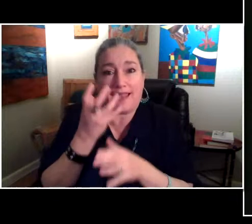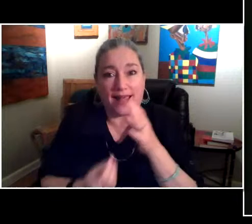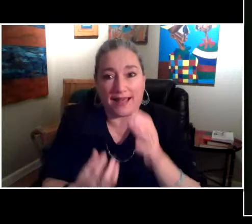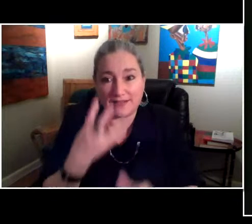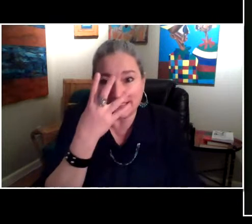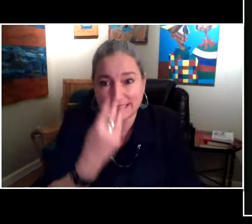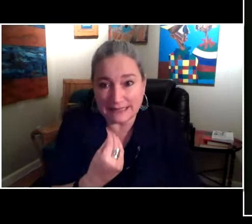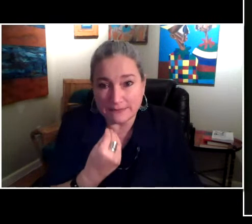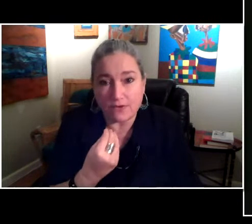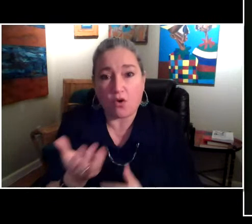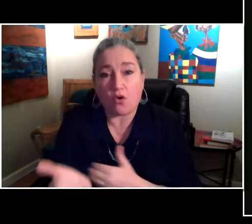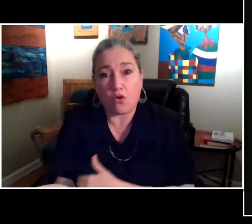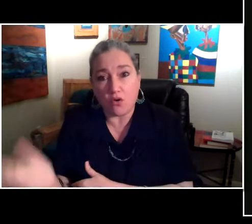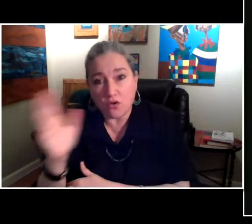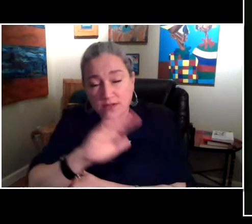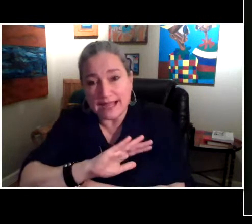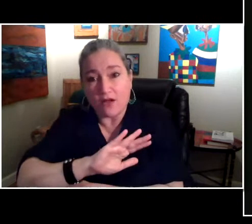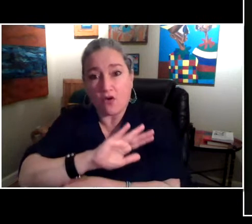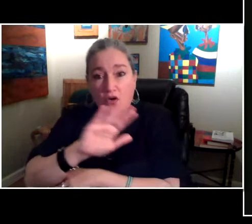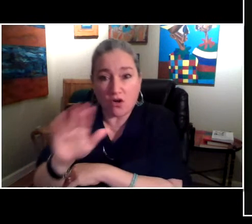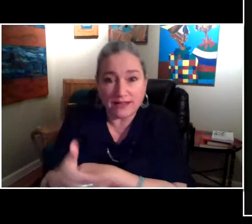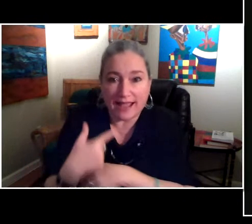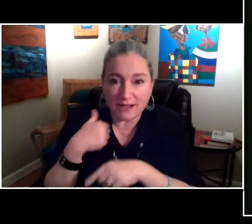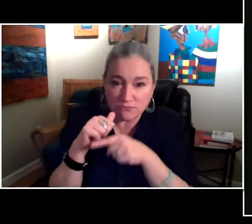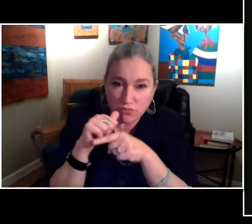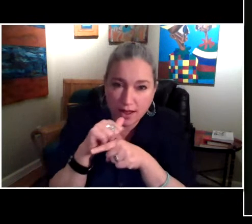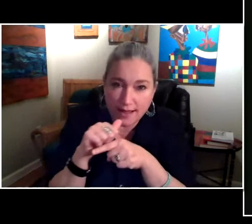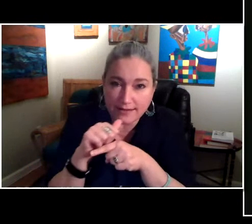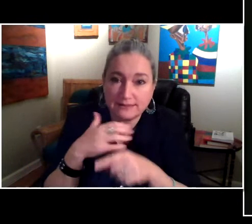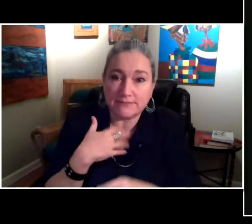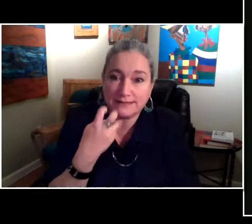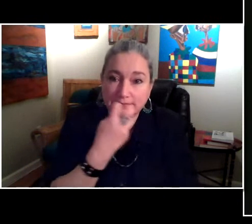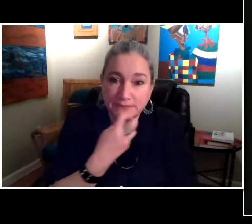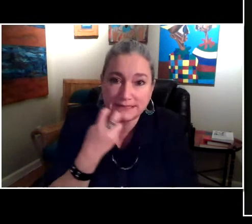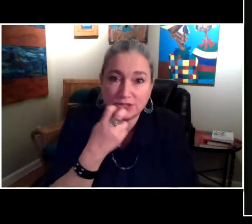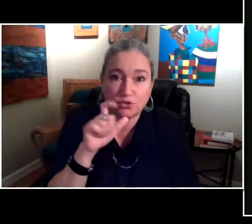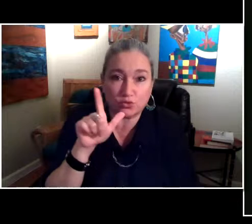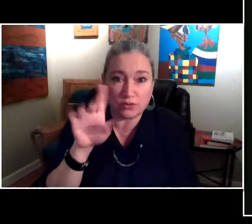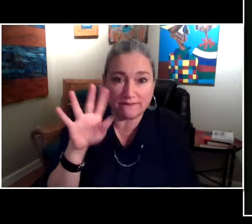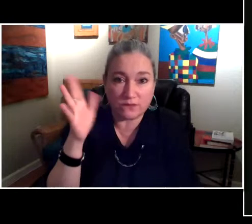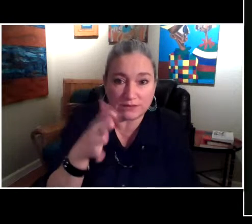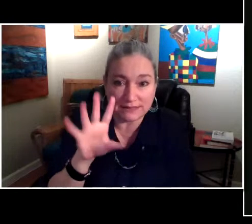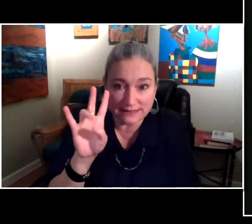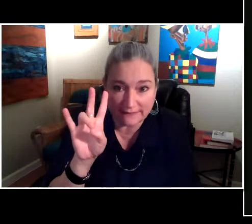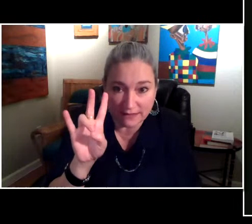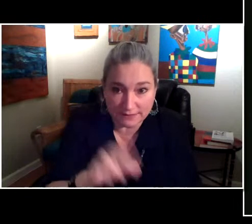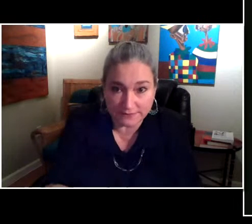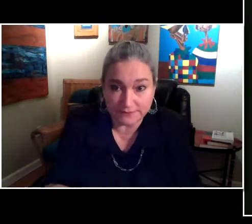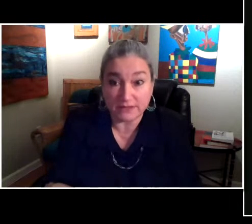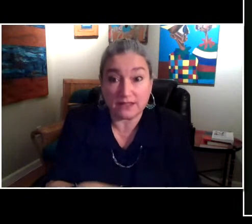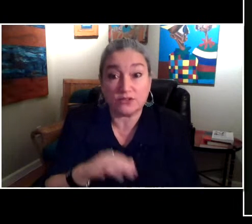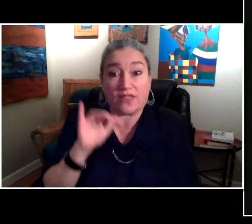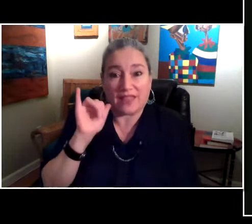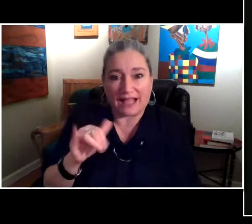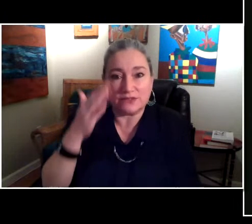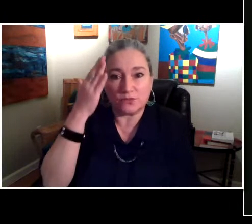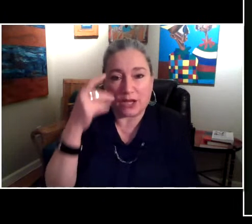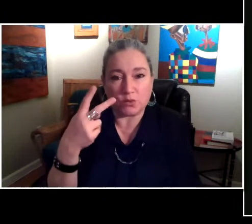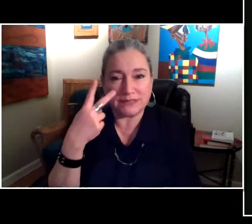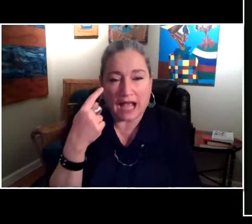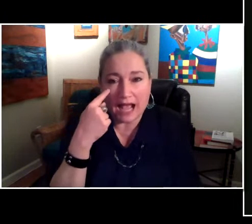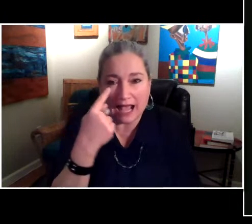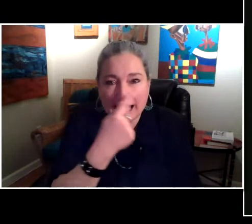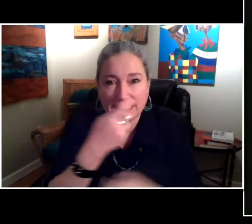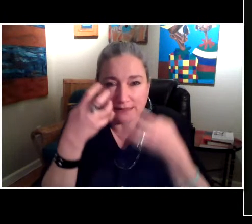The scratches coming from my eyes represent the lack of sleep. All day, all night, I had to practice my